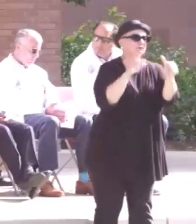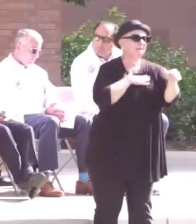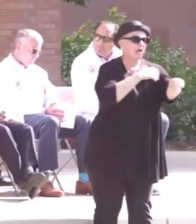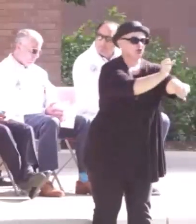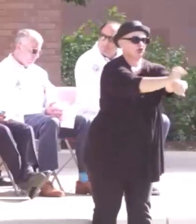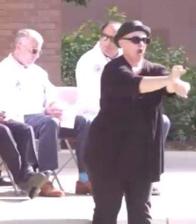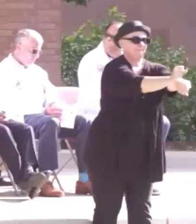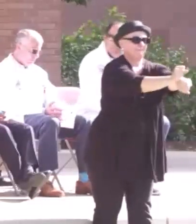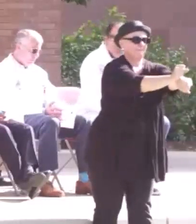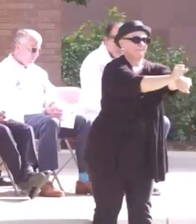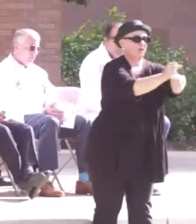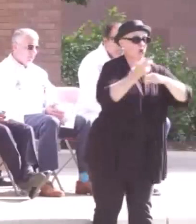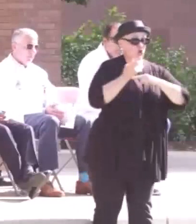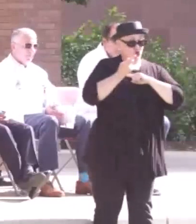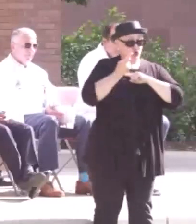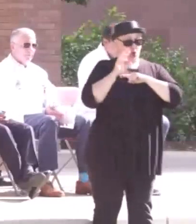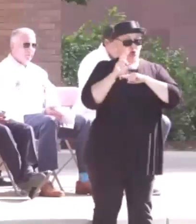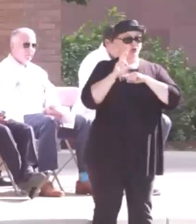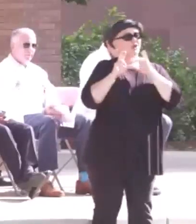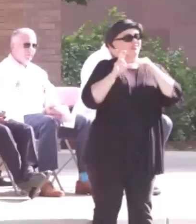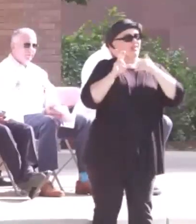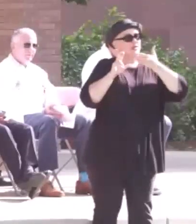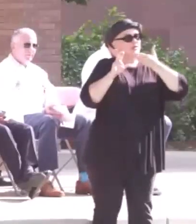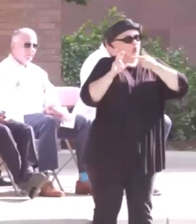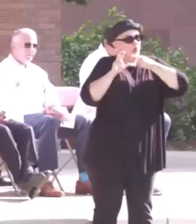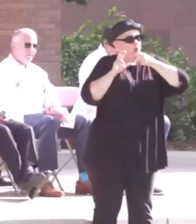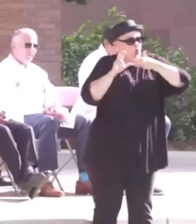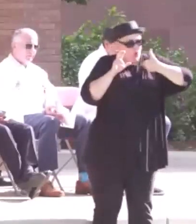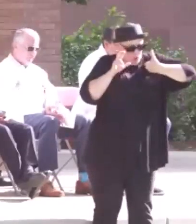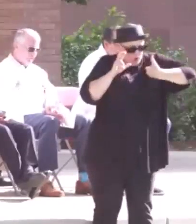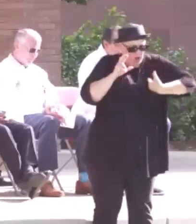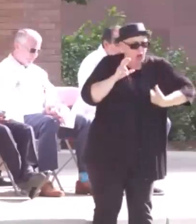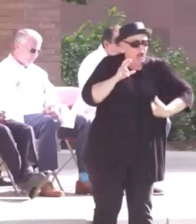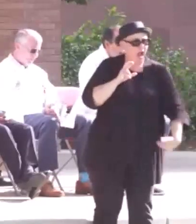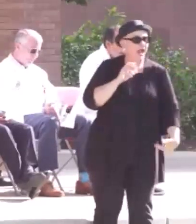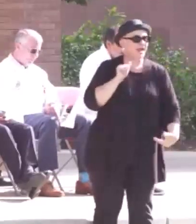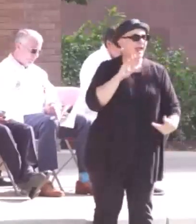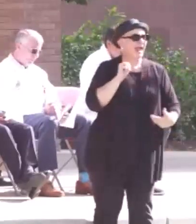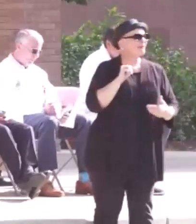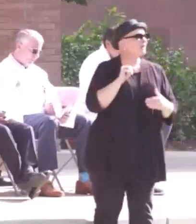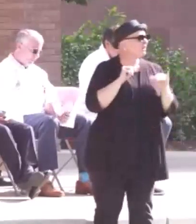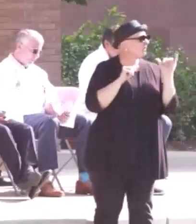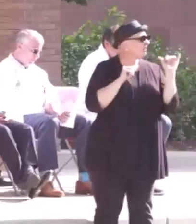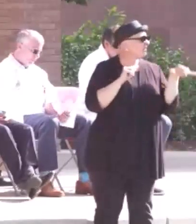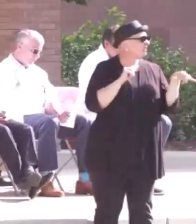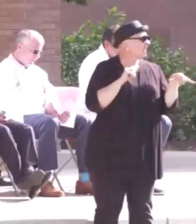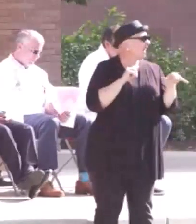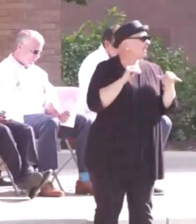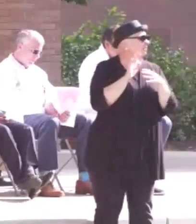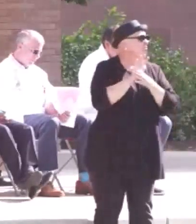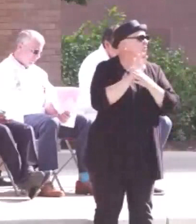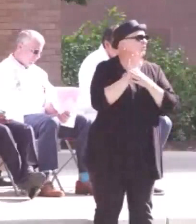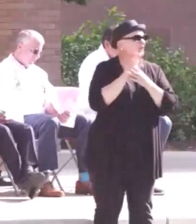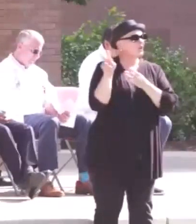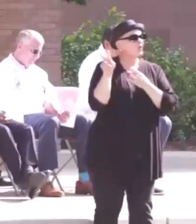You were supposed to laugh at that because that's a reference to Top Gun. Anyways.